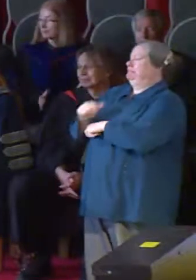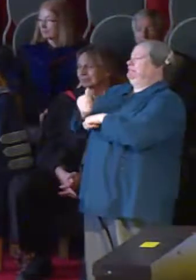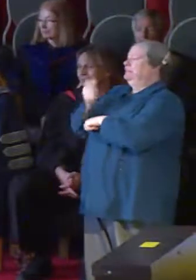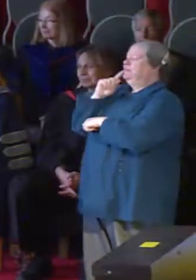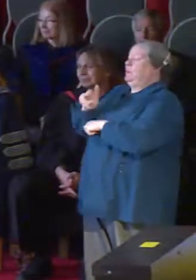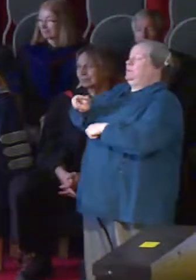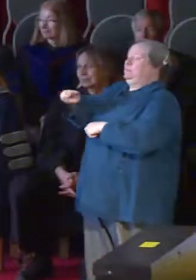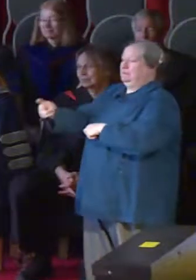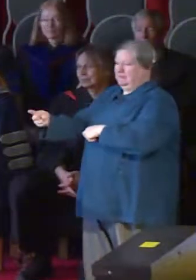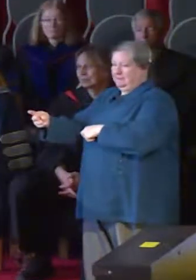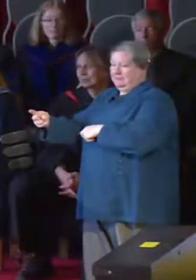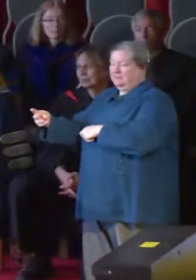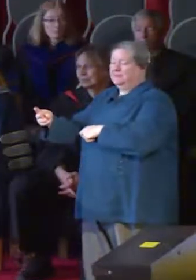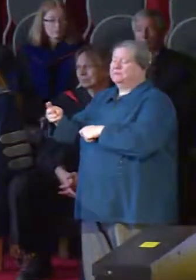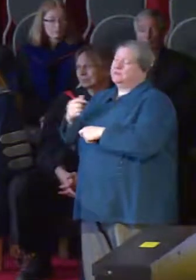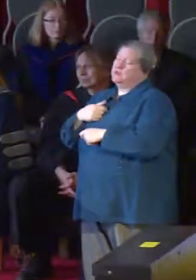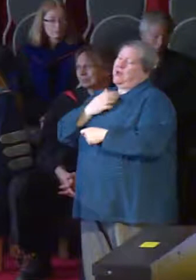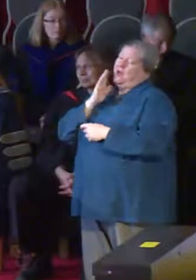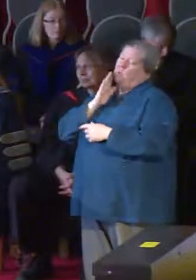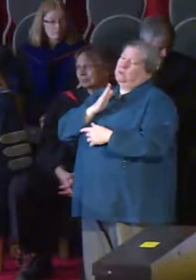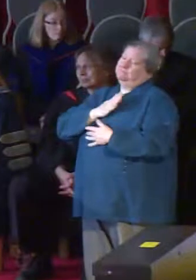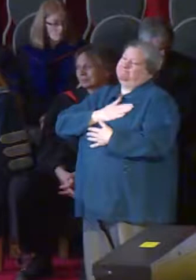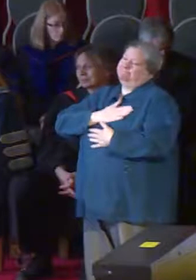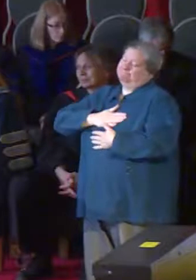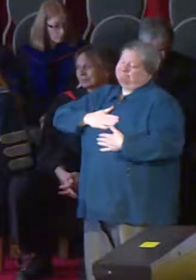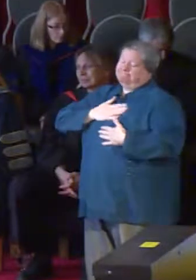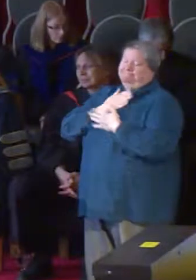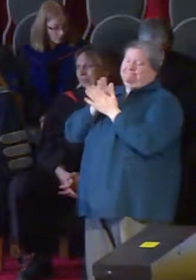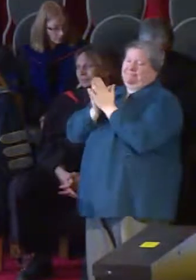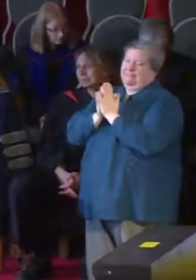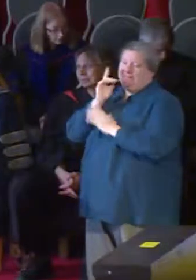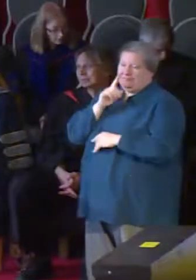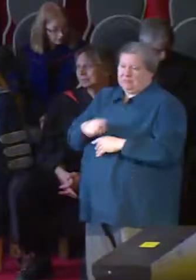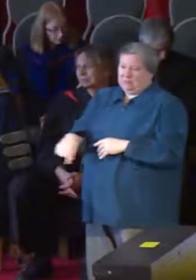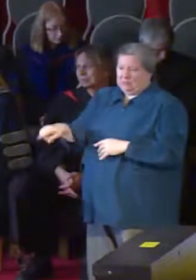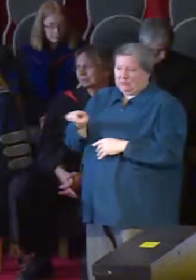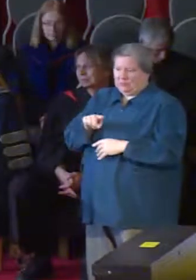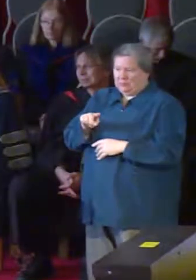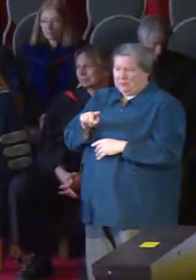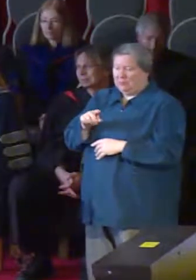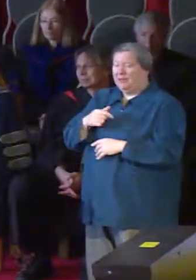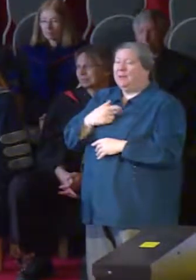next convocation. So I would ask you, doing